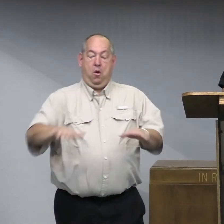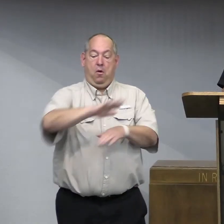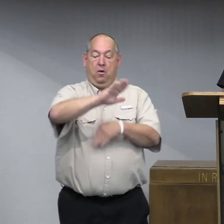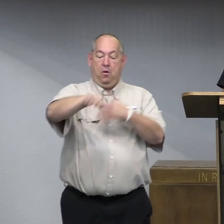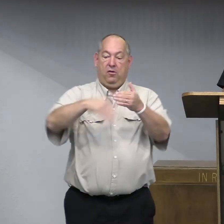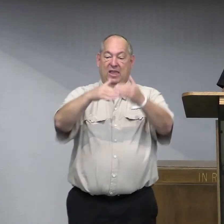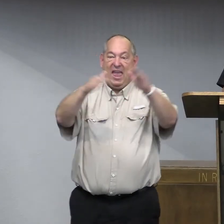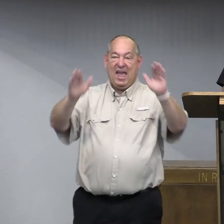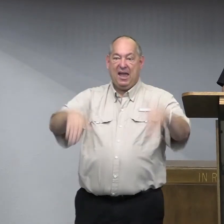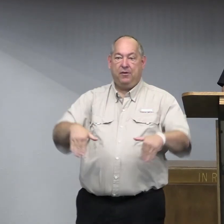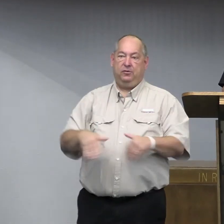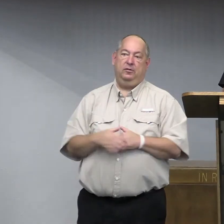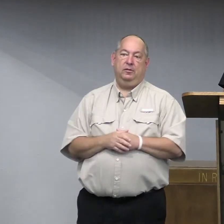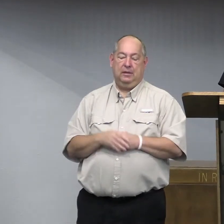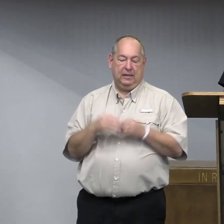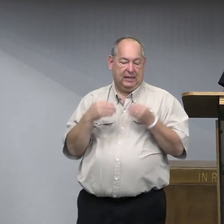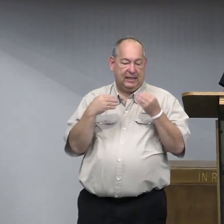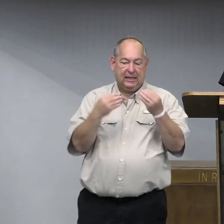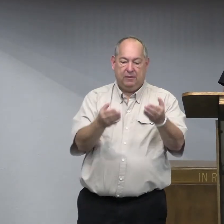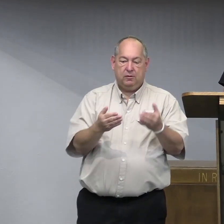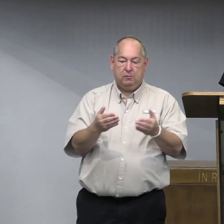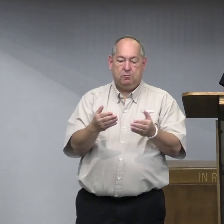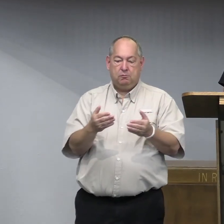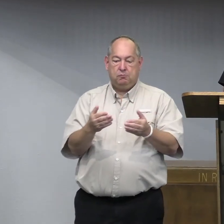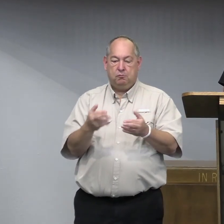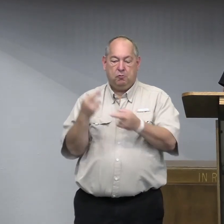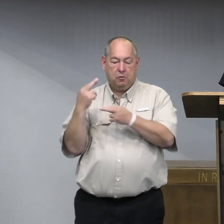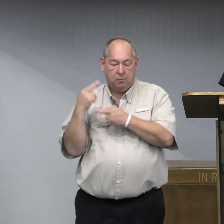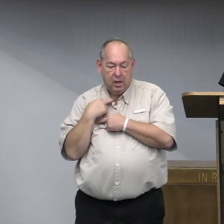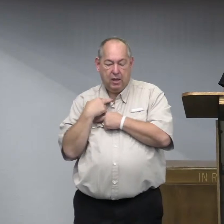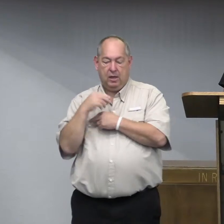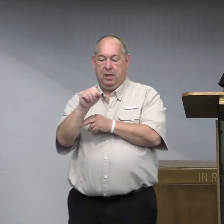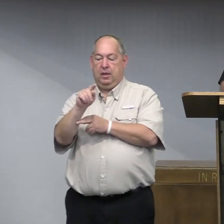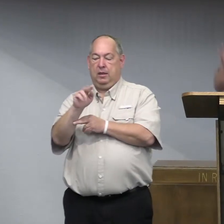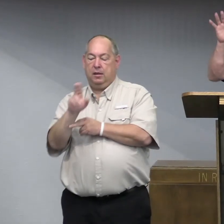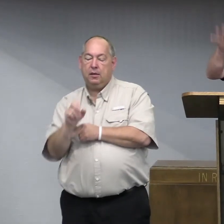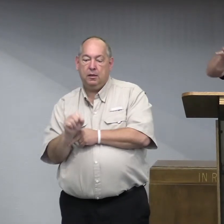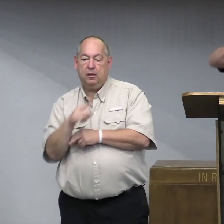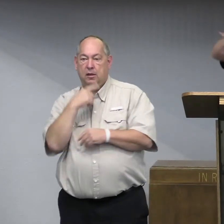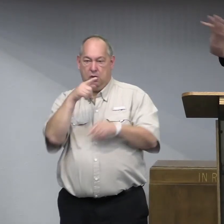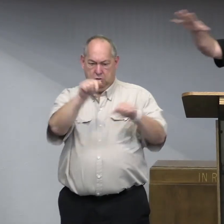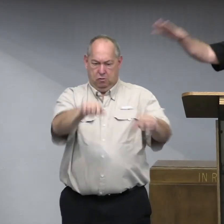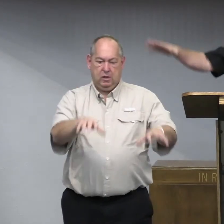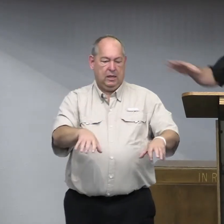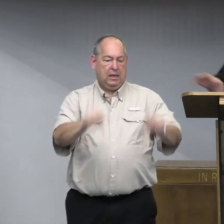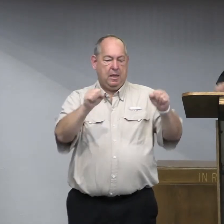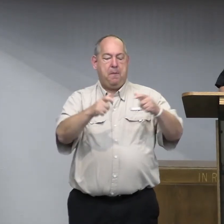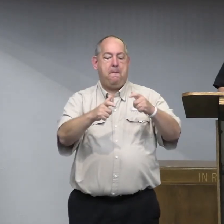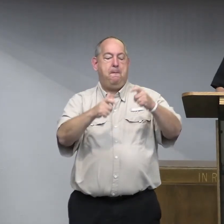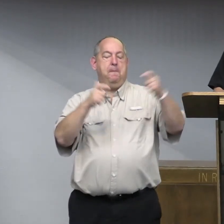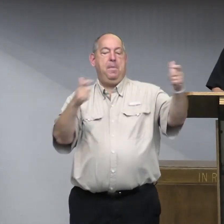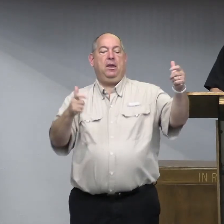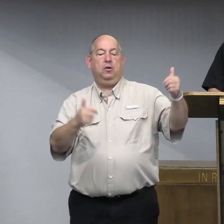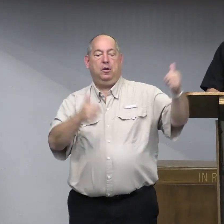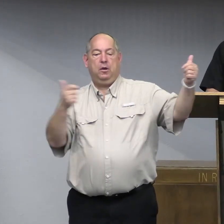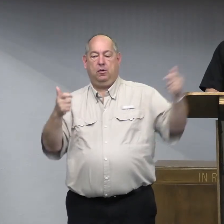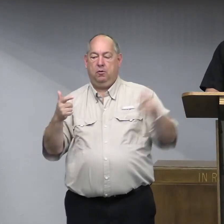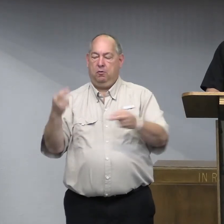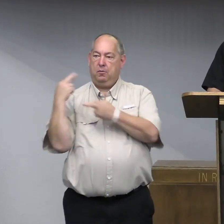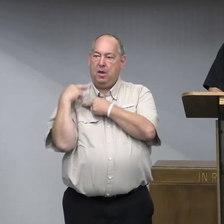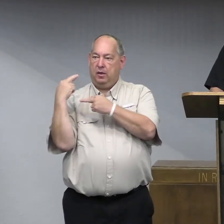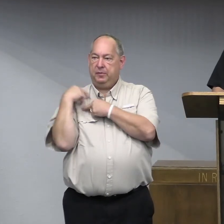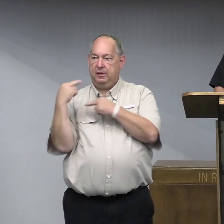entire household. He gives him credibility and status. He says, you can take on bigger responsibilities.